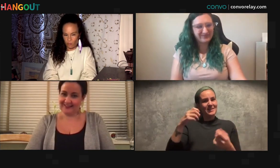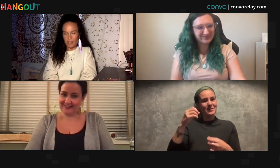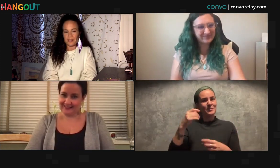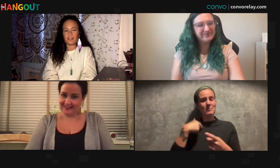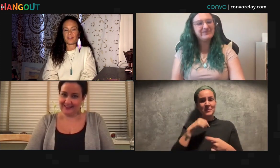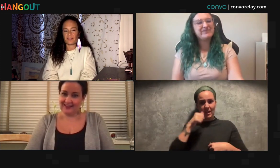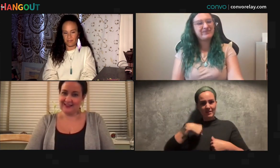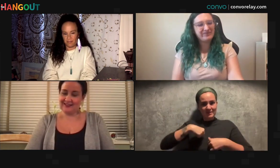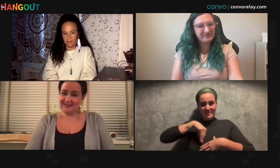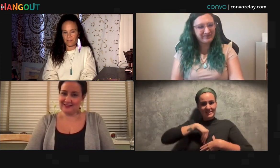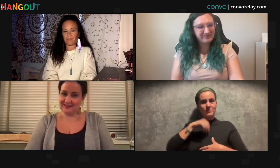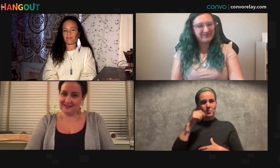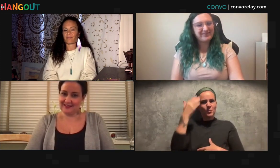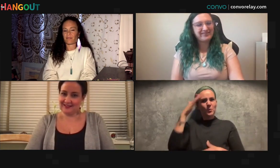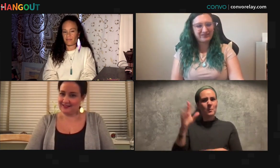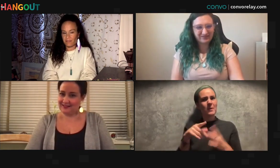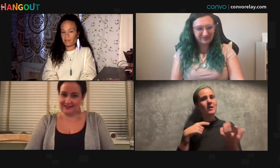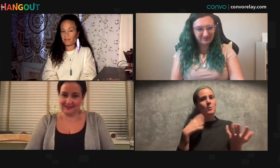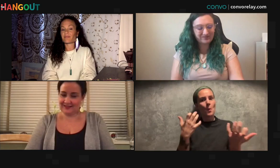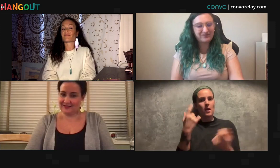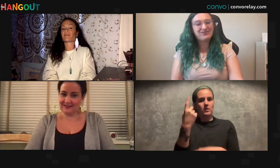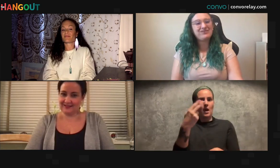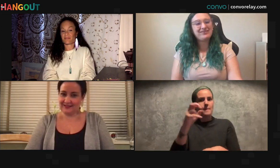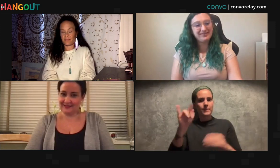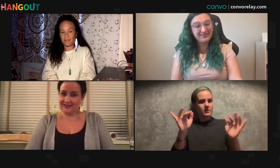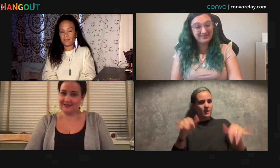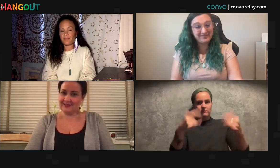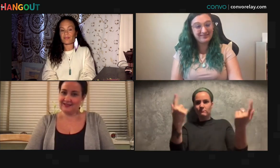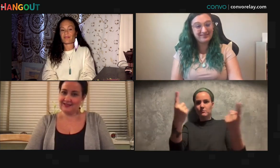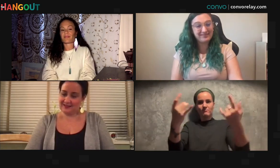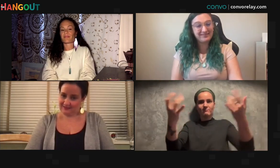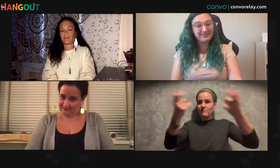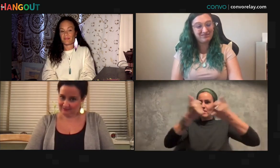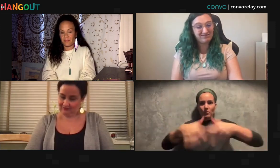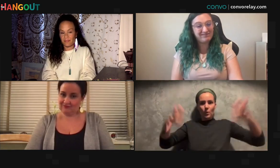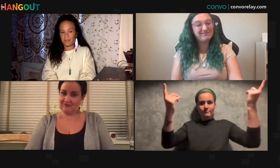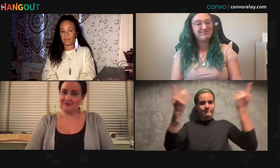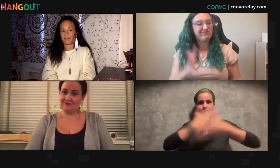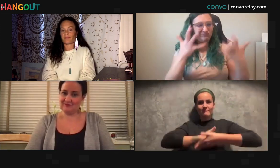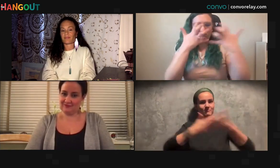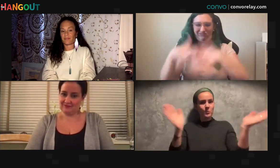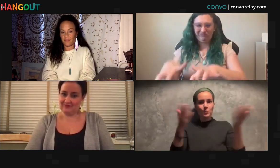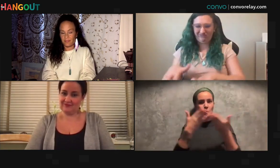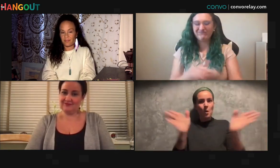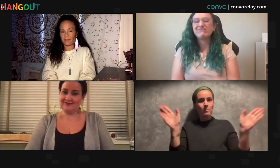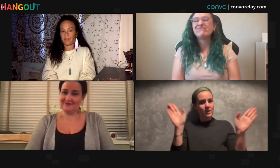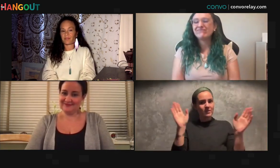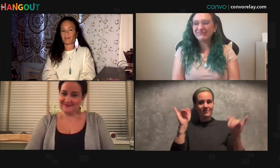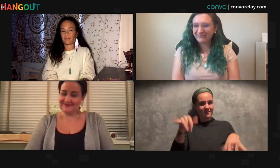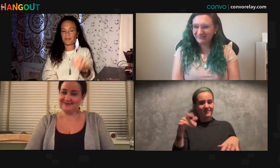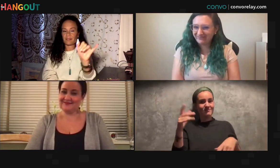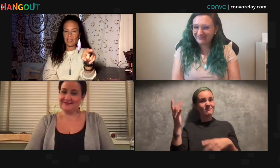to join, and they already knew what I needed, even though I didn't know. But there was a hobby that was out there that